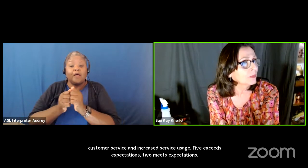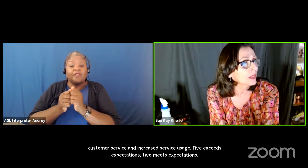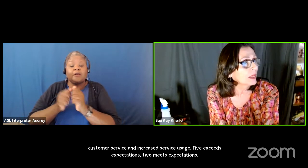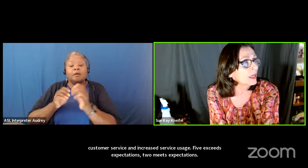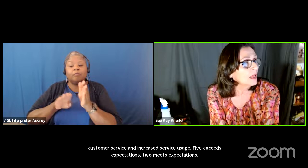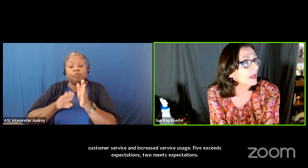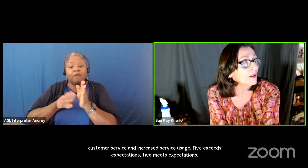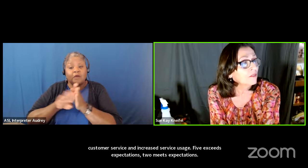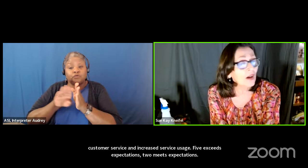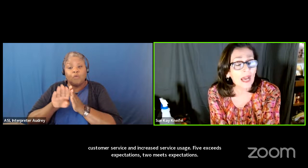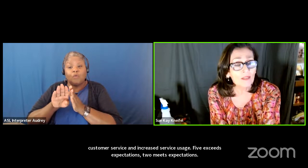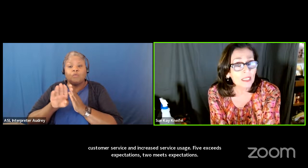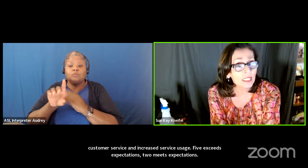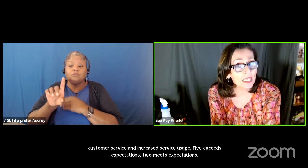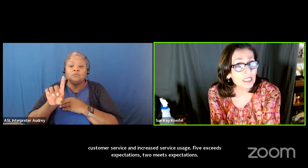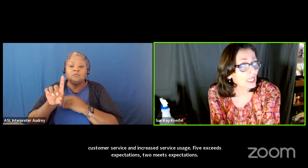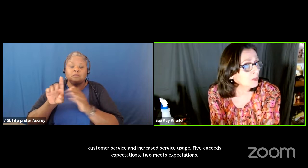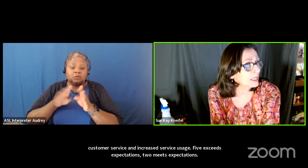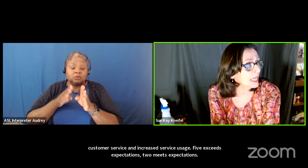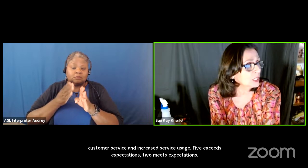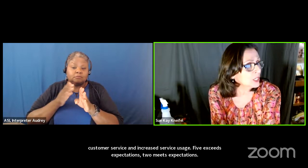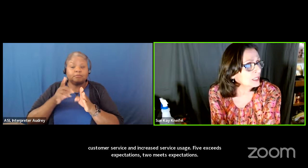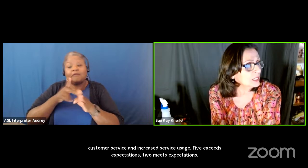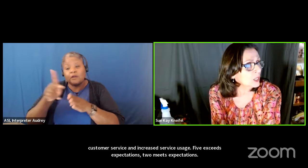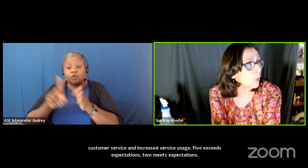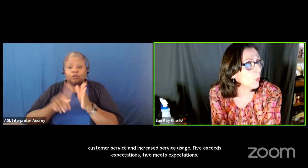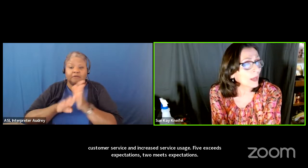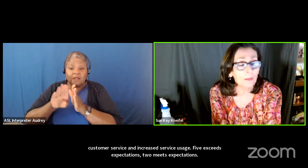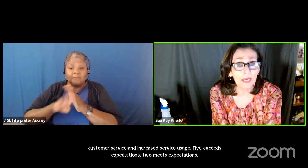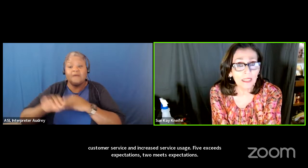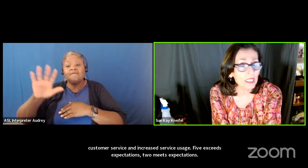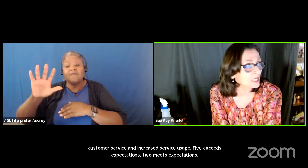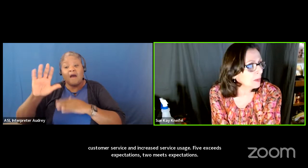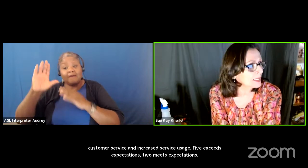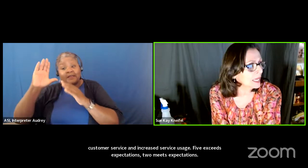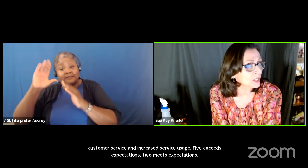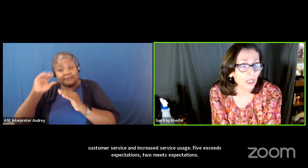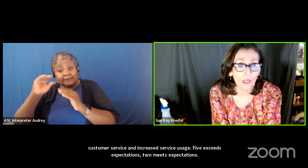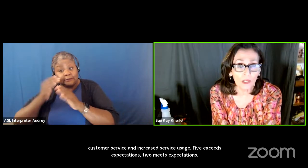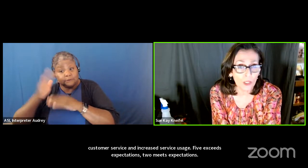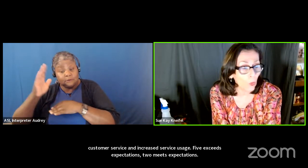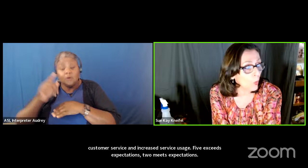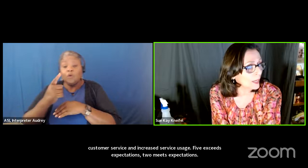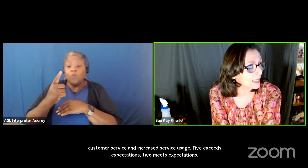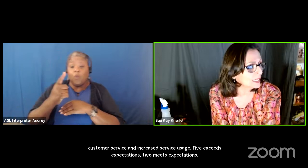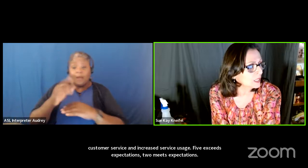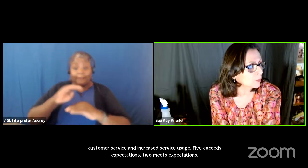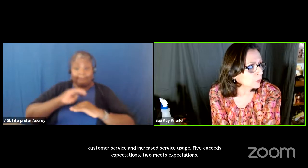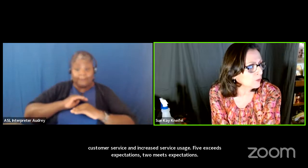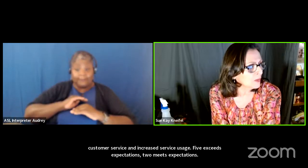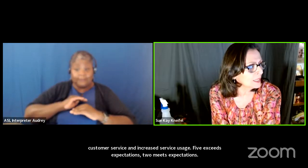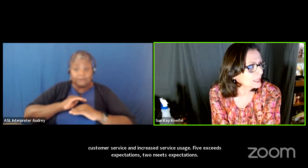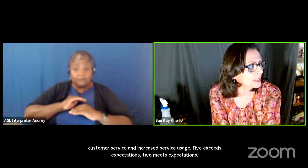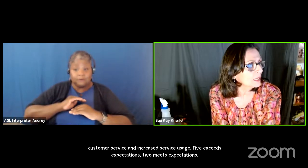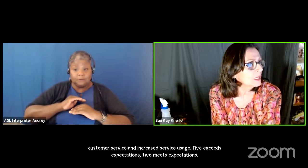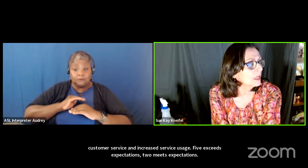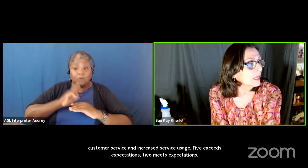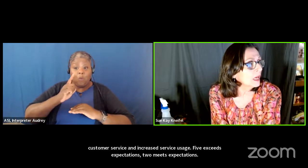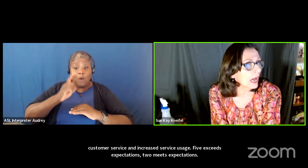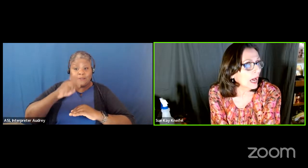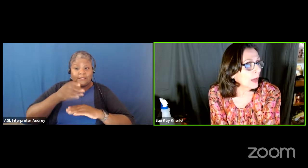development. 5, exceeds expectations. 1, meets expectations. 1, needs